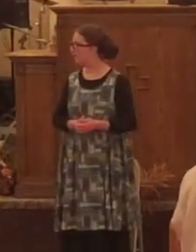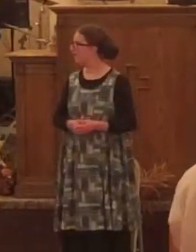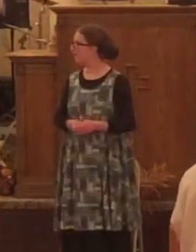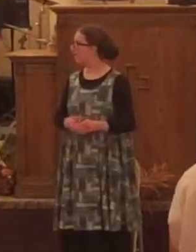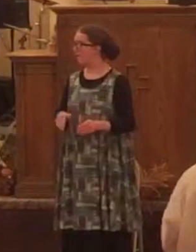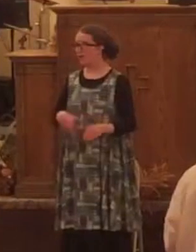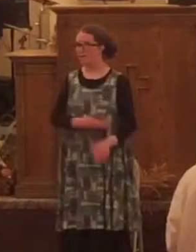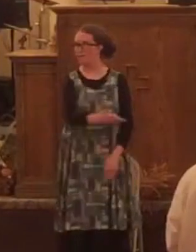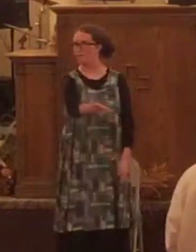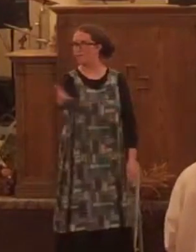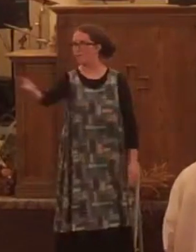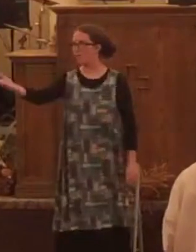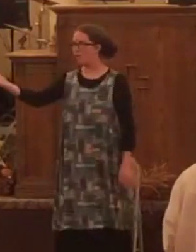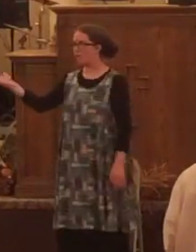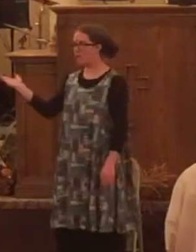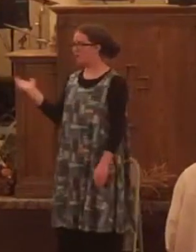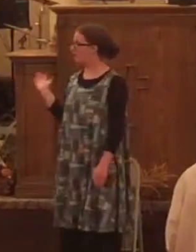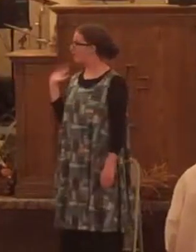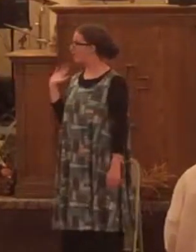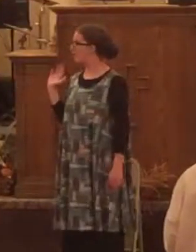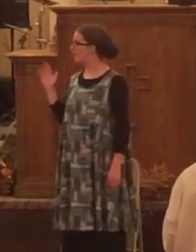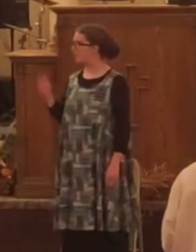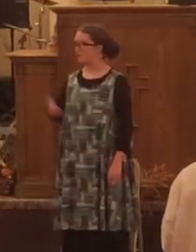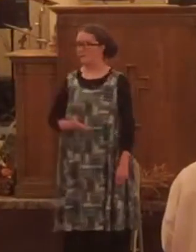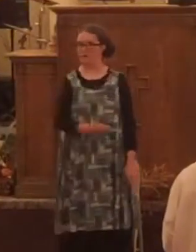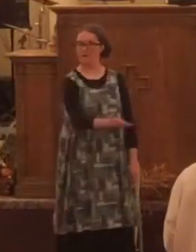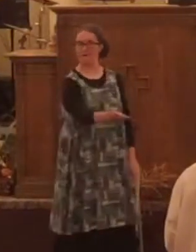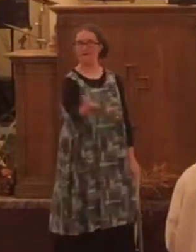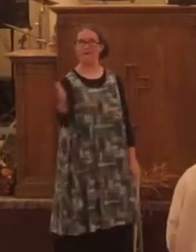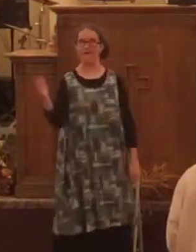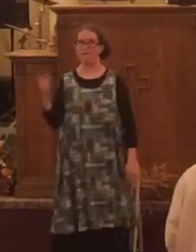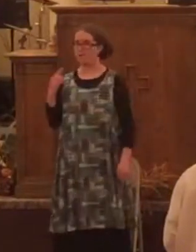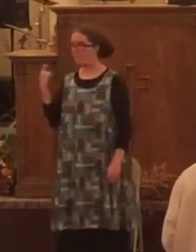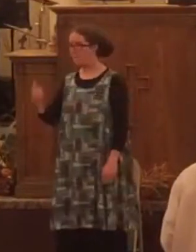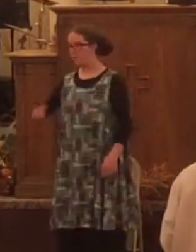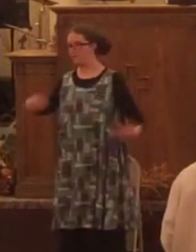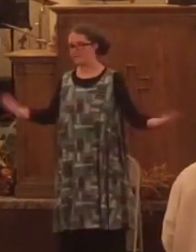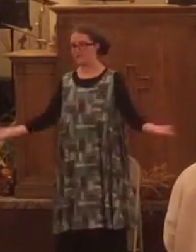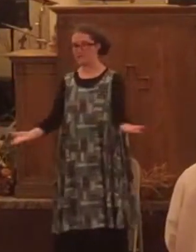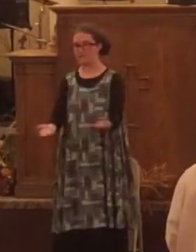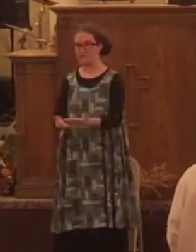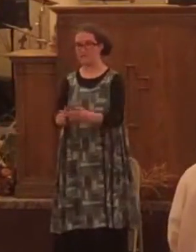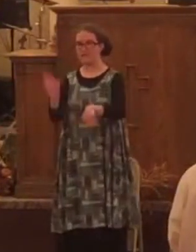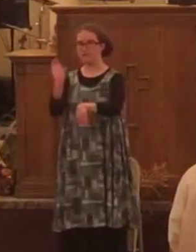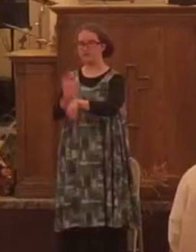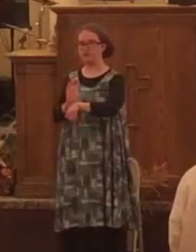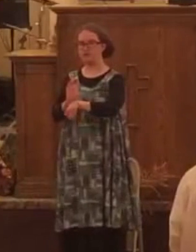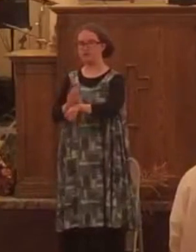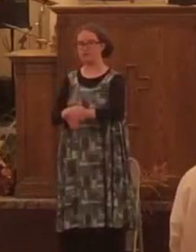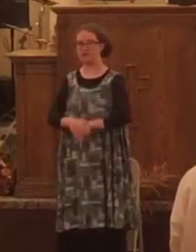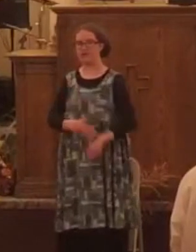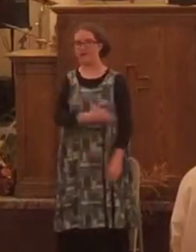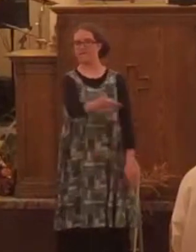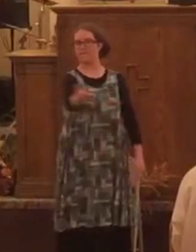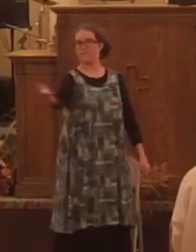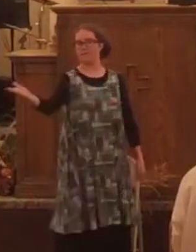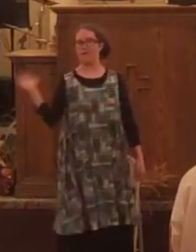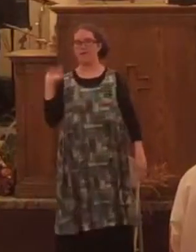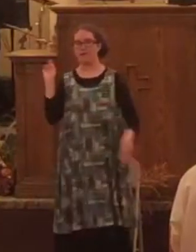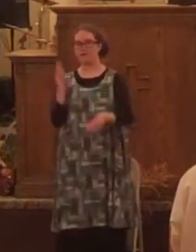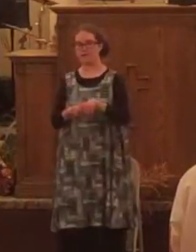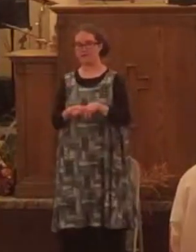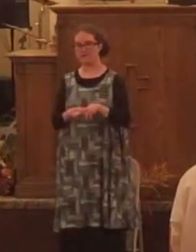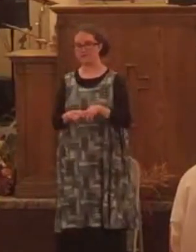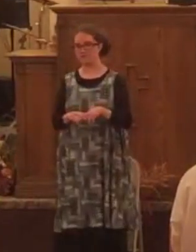of us, every one of us, every person in this building tonight, this sanctuary, every one of us can sit